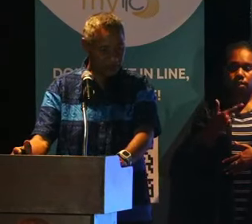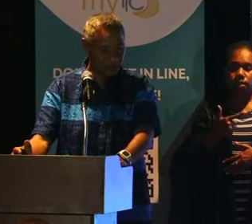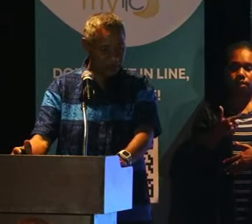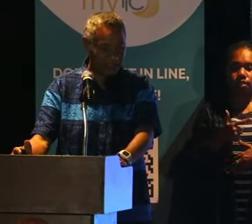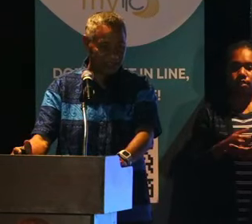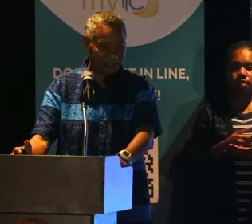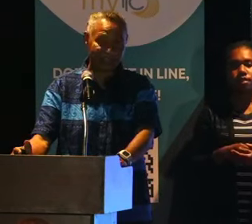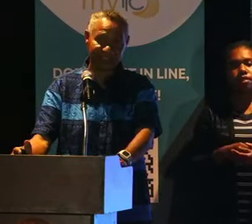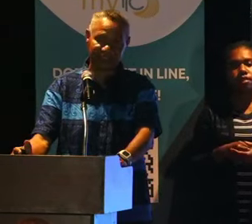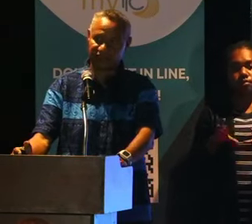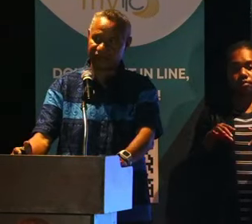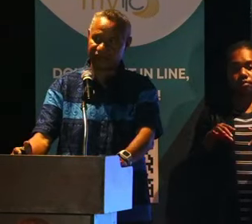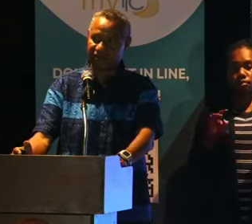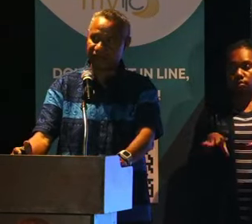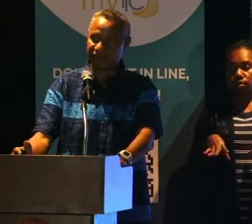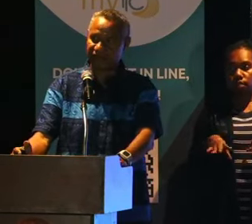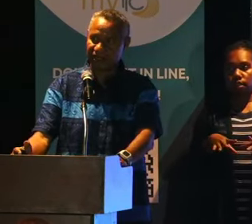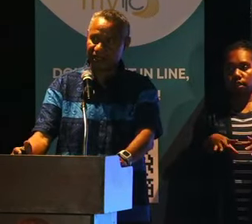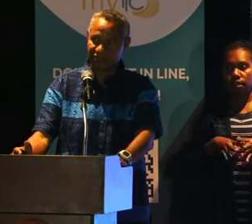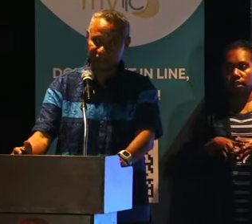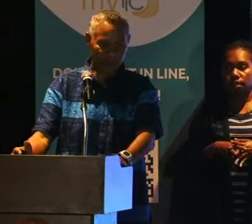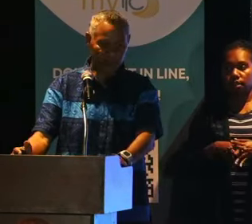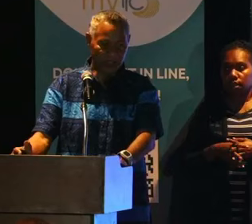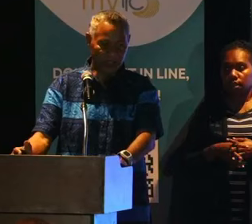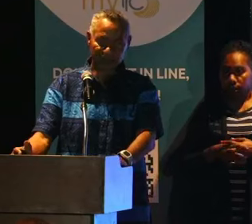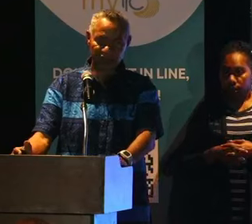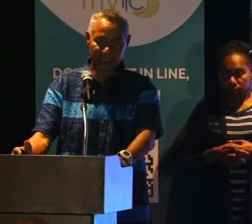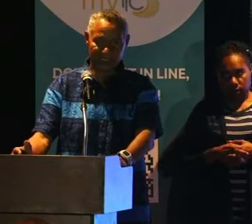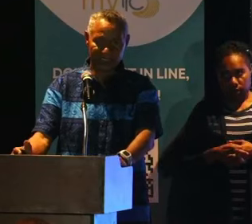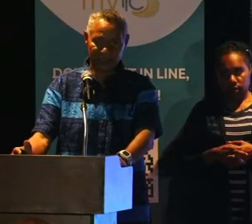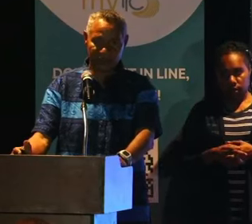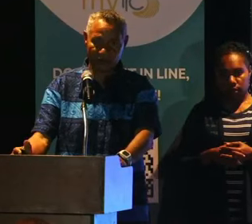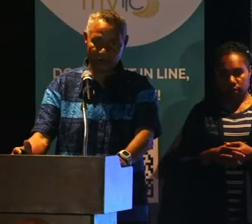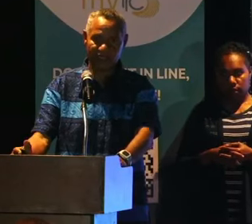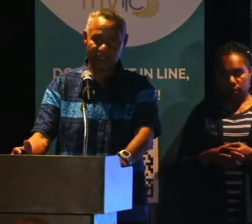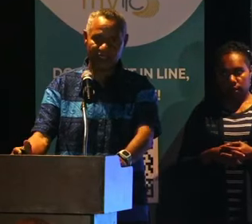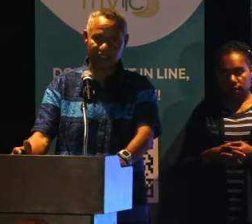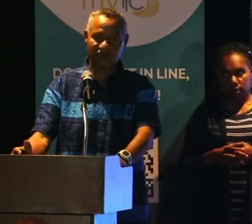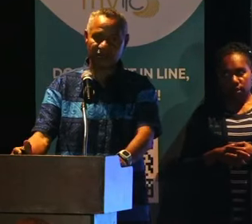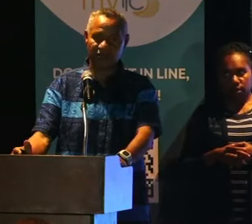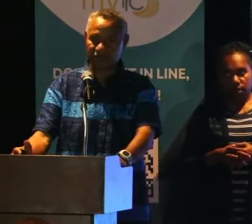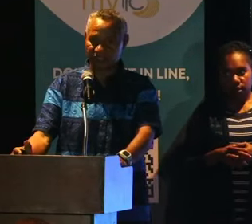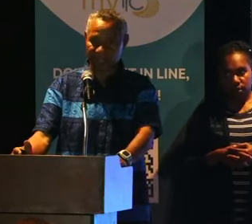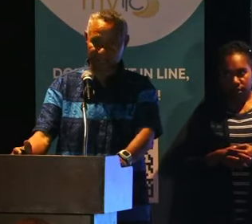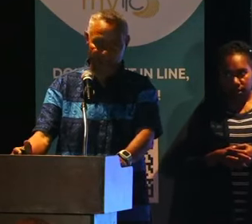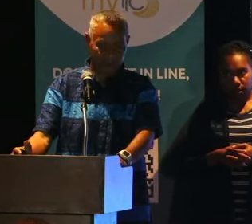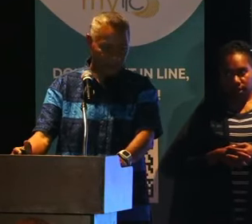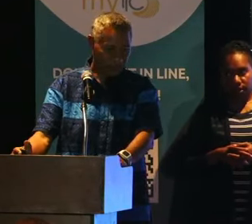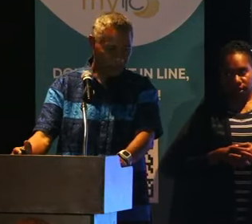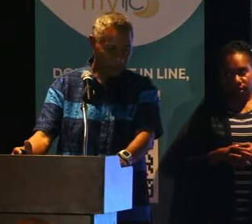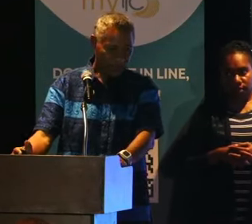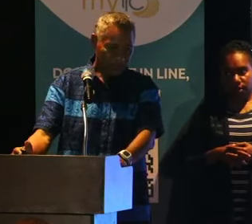society 1965. So that's where the corporate society has been formed during colonial time.